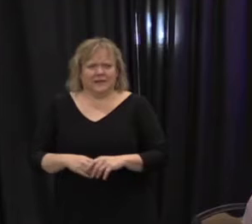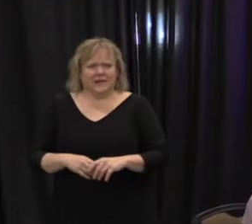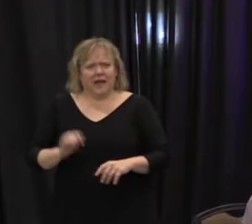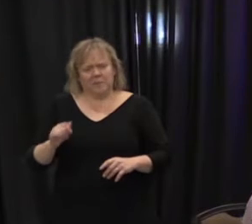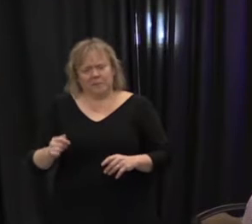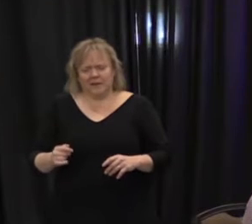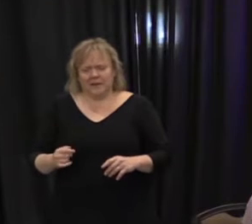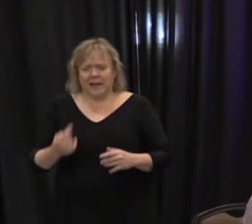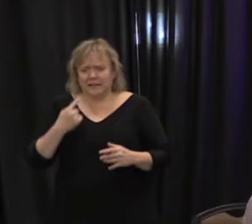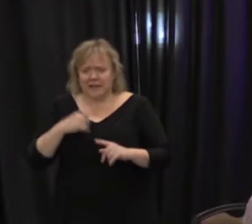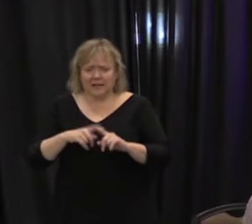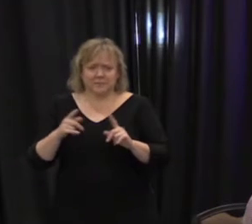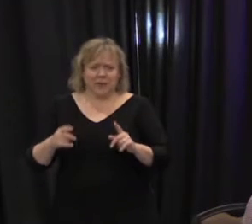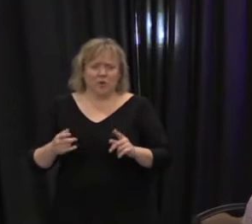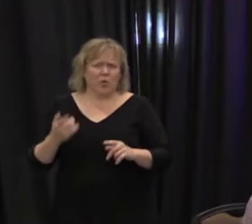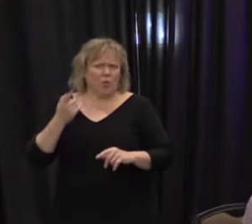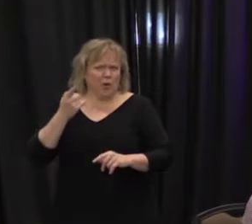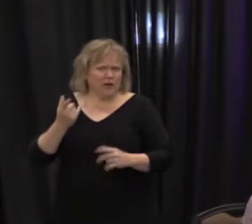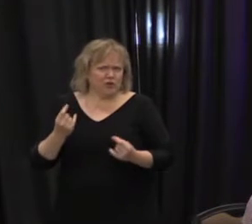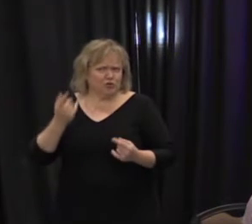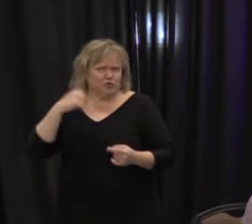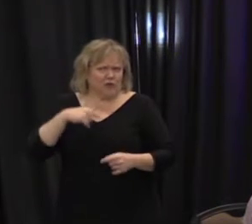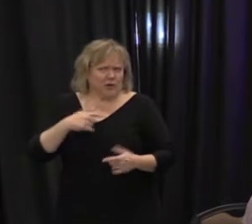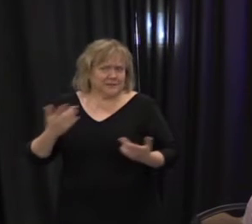sucks, but what has he done for us? So,